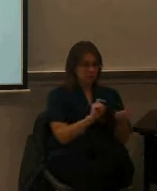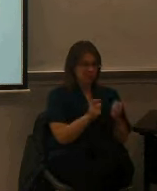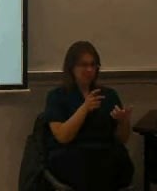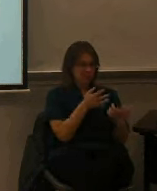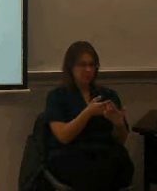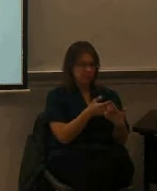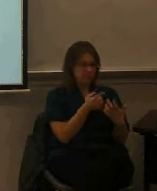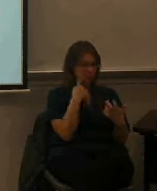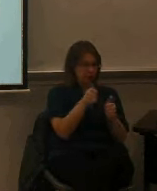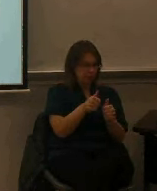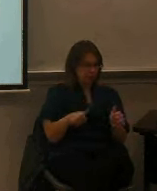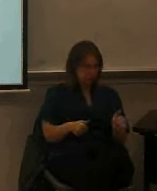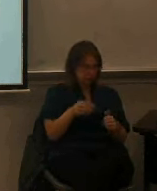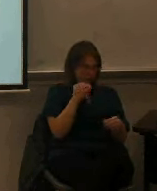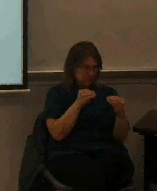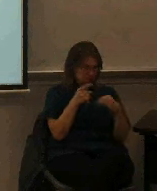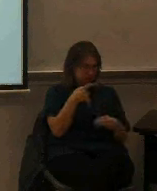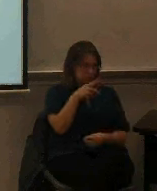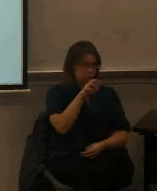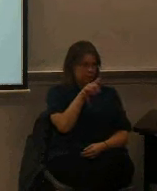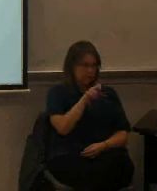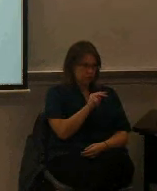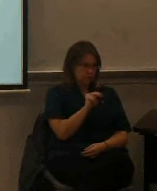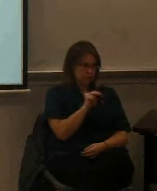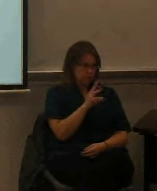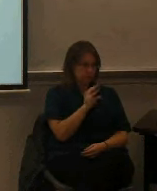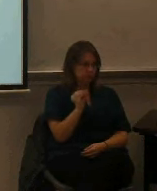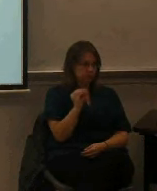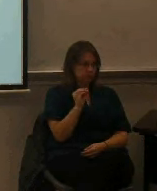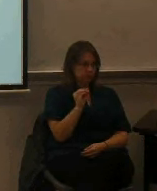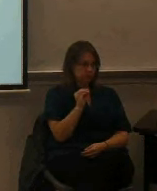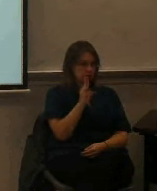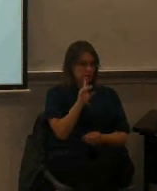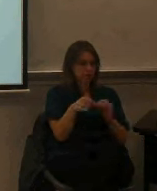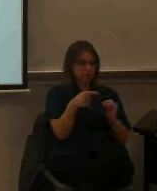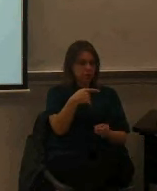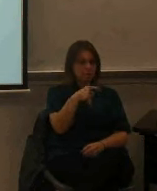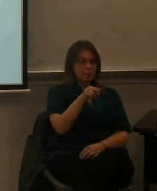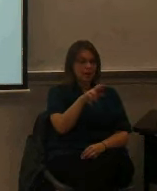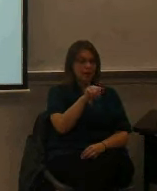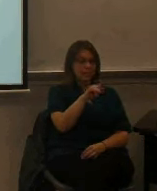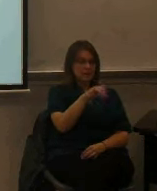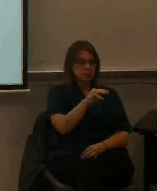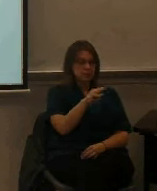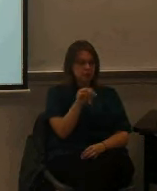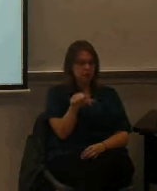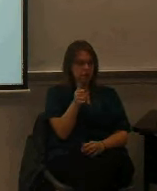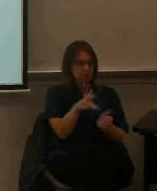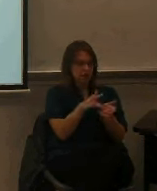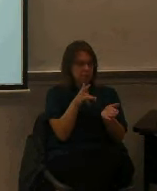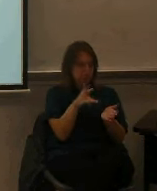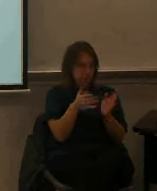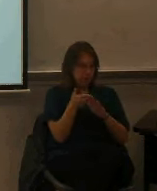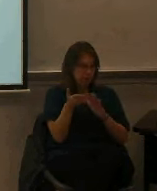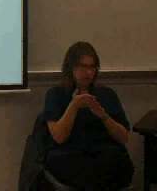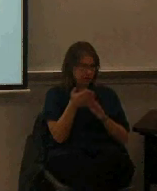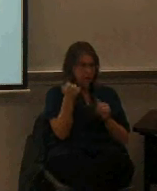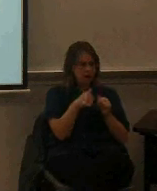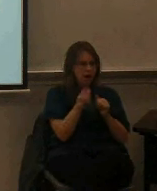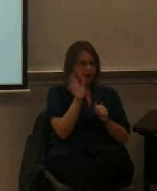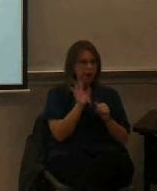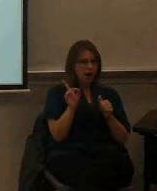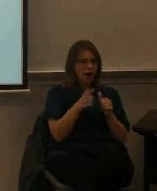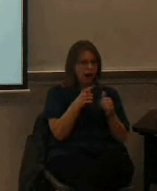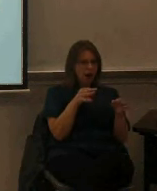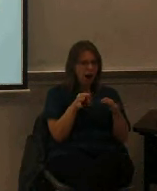avoid predation, and finally talk about parasitism and other exploitative interactions. And so if you remember back to my